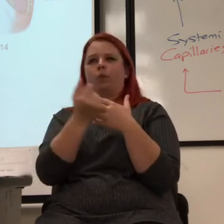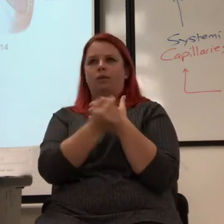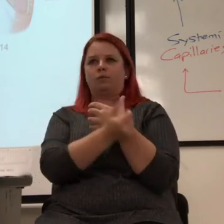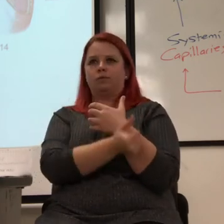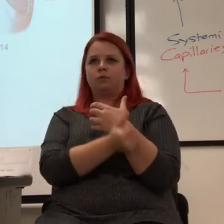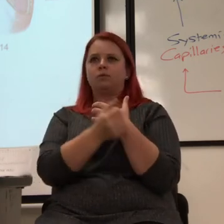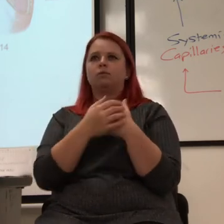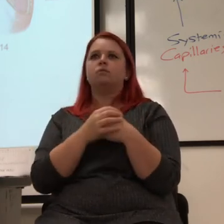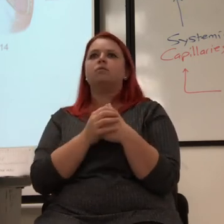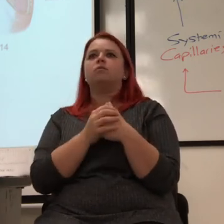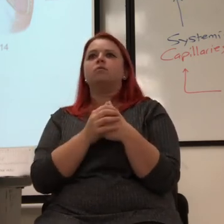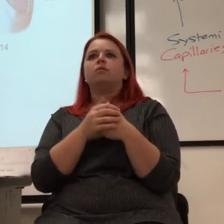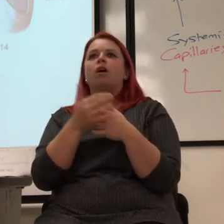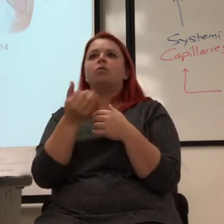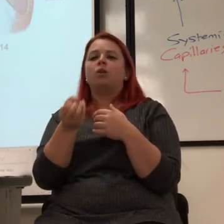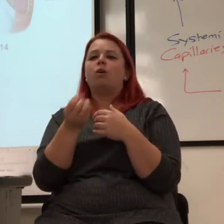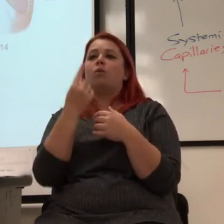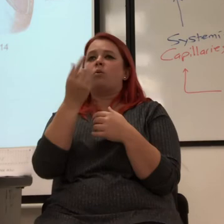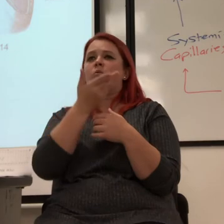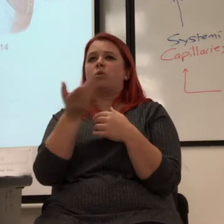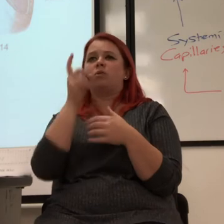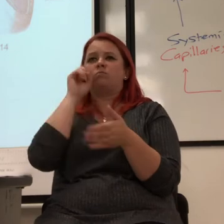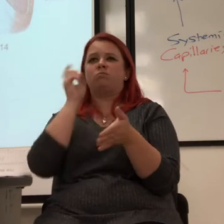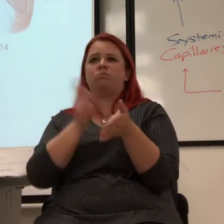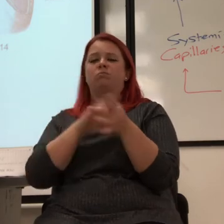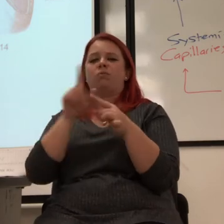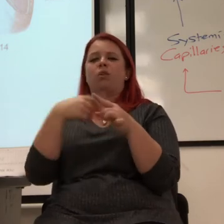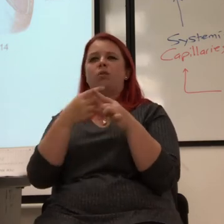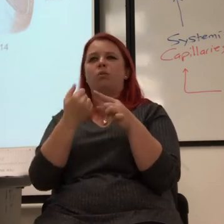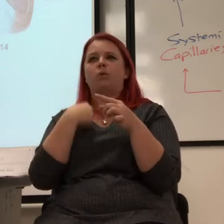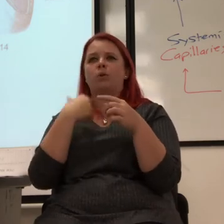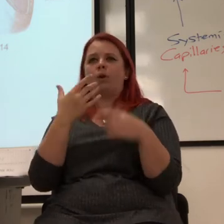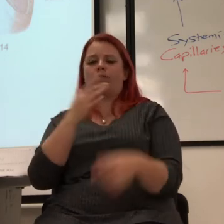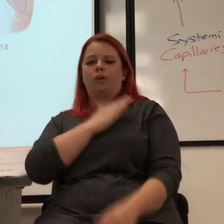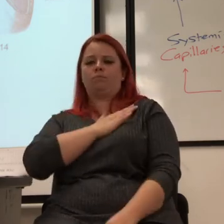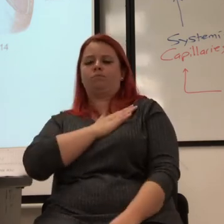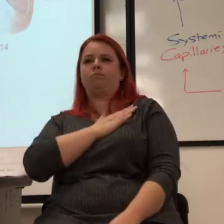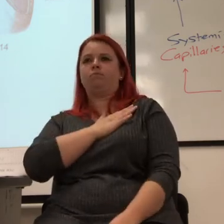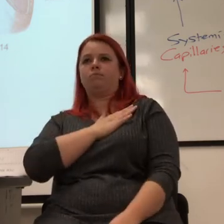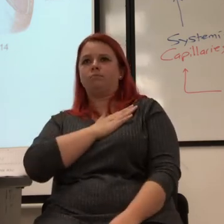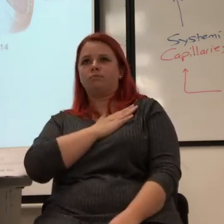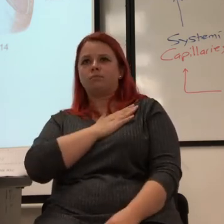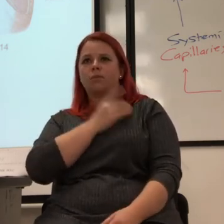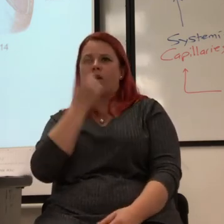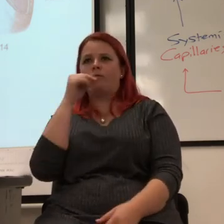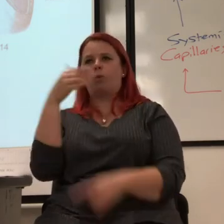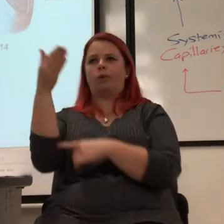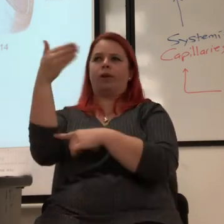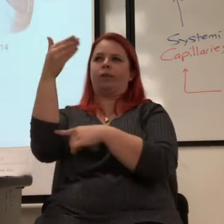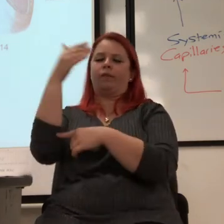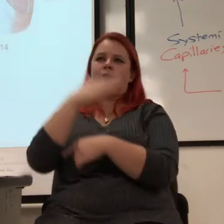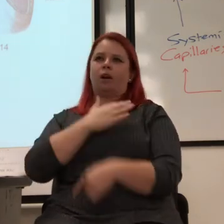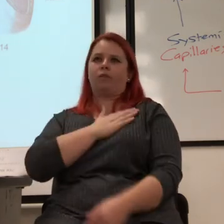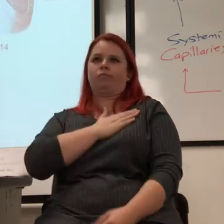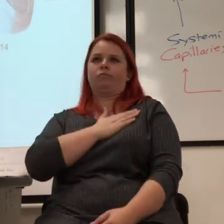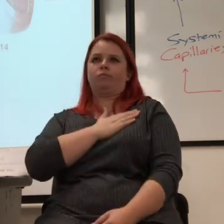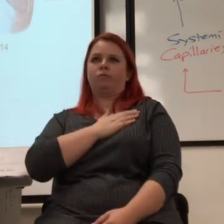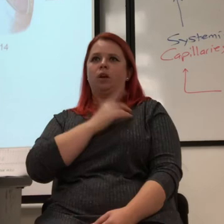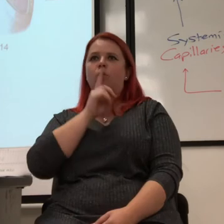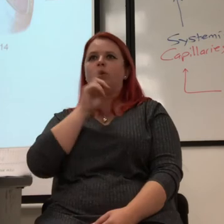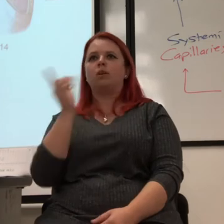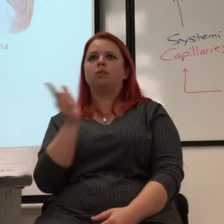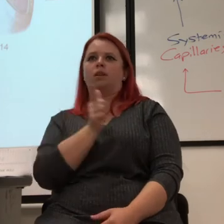So I guess one thing we notice is usually when you put your hand over your heart, when you stand for the flag salute, you put it over your